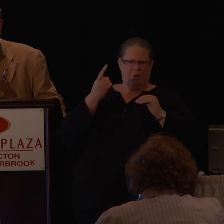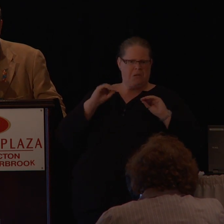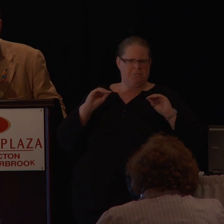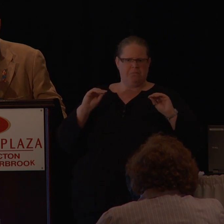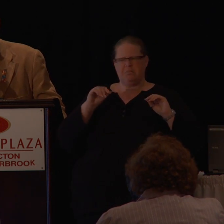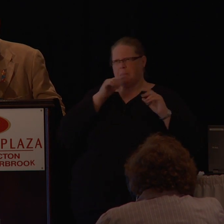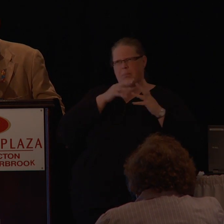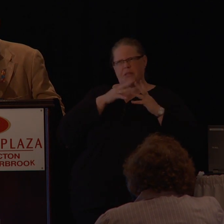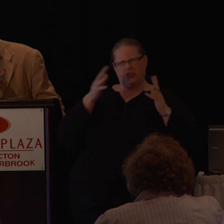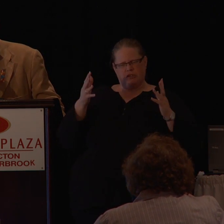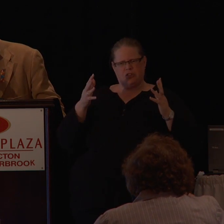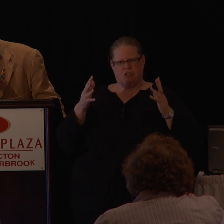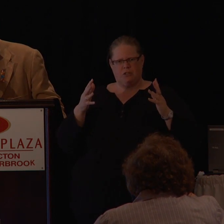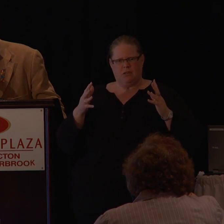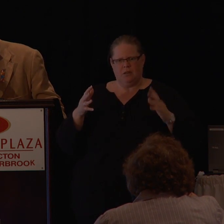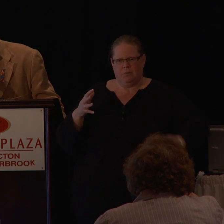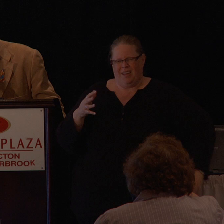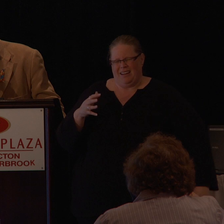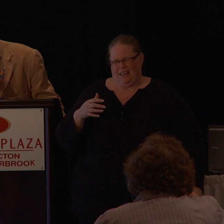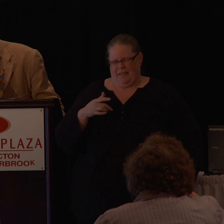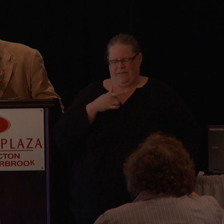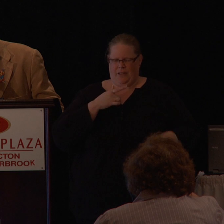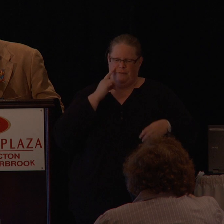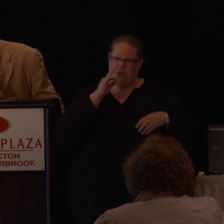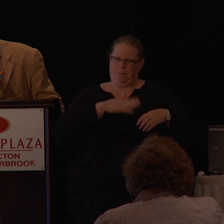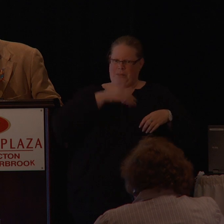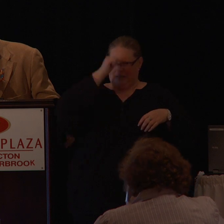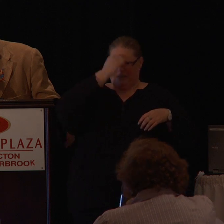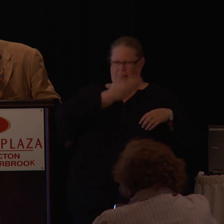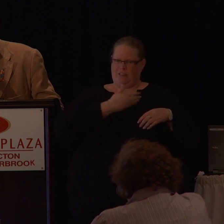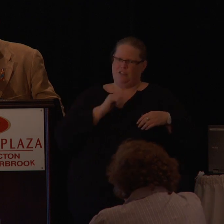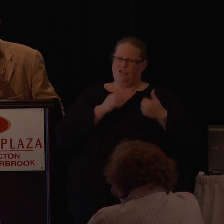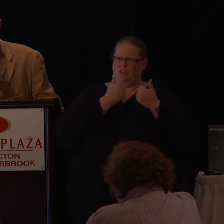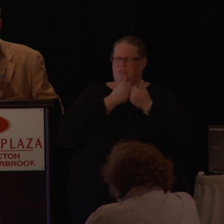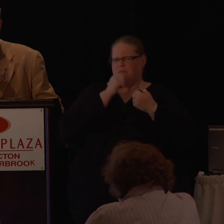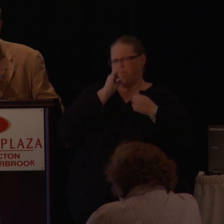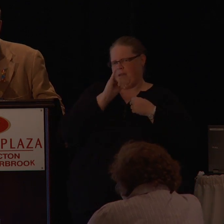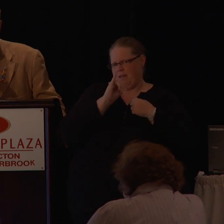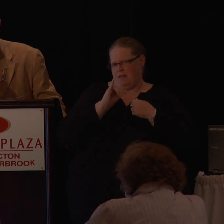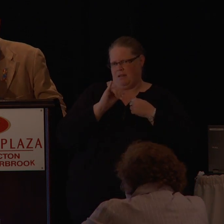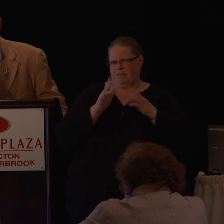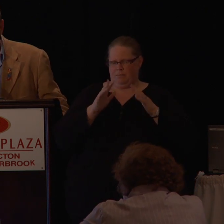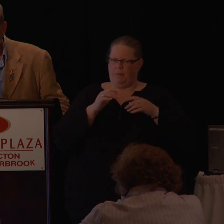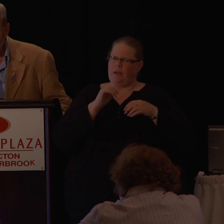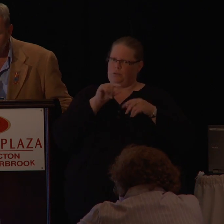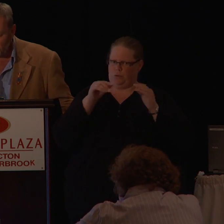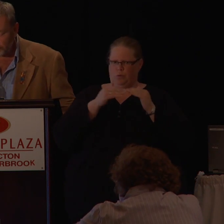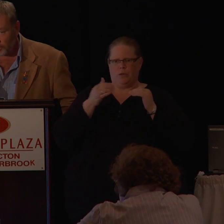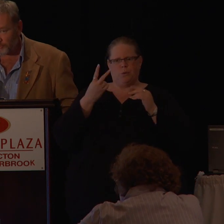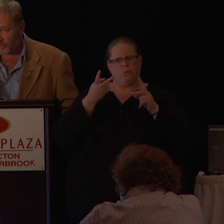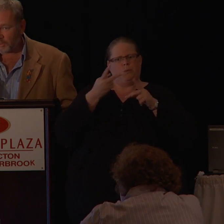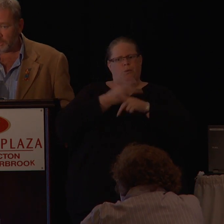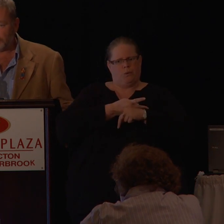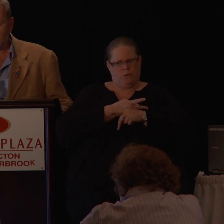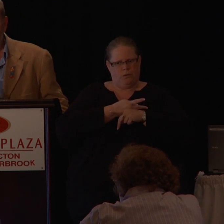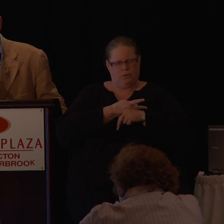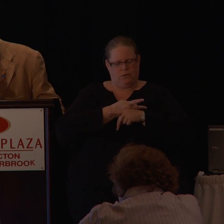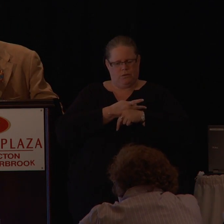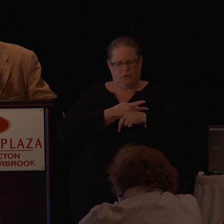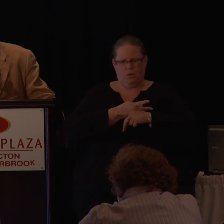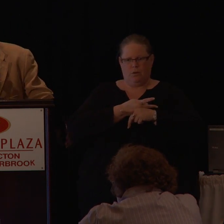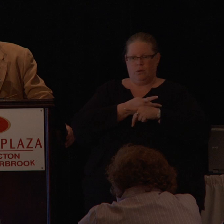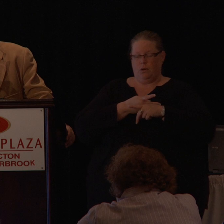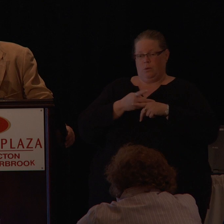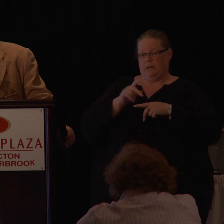in reality the challenges, I think, were not so substantial. We did remove him. Prior to removing him from the